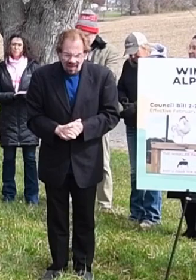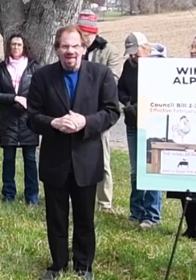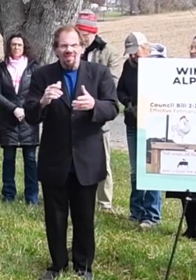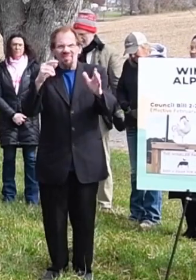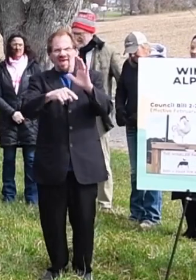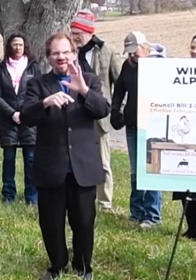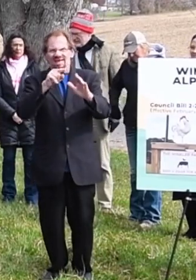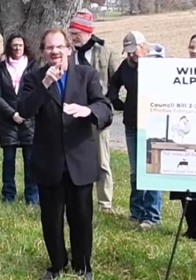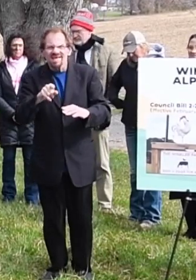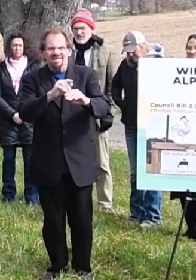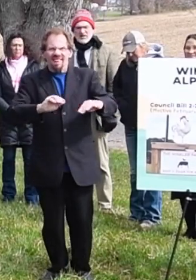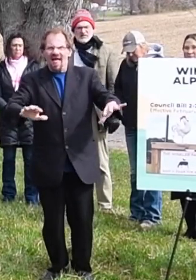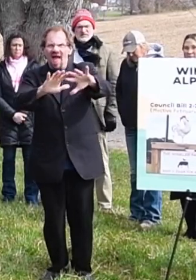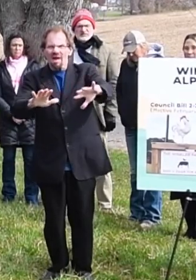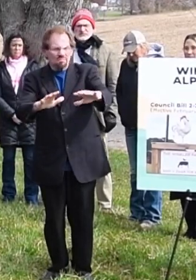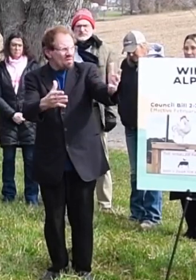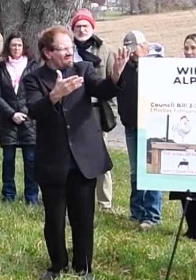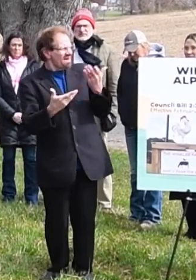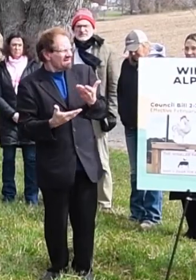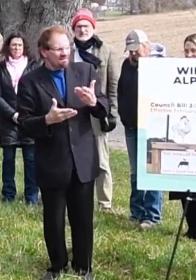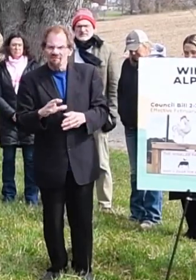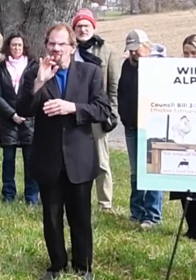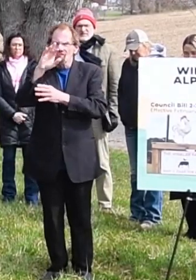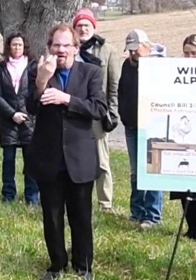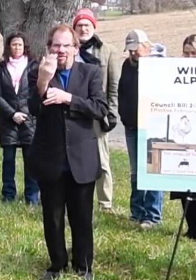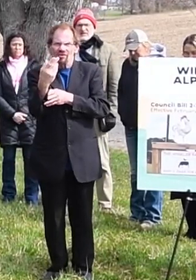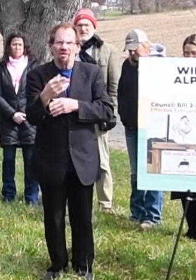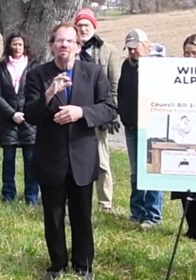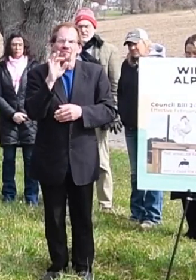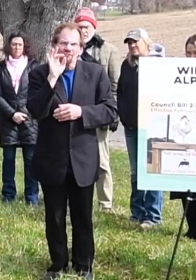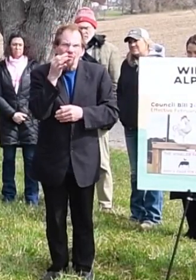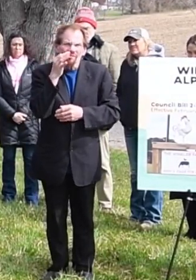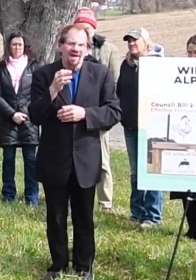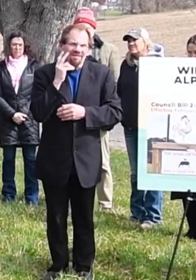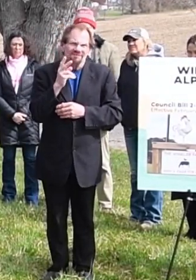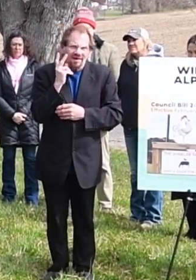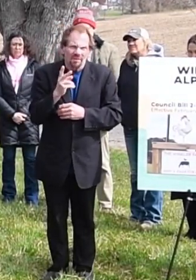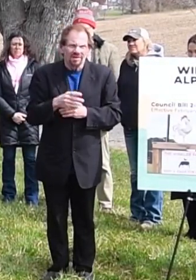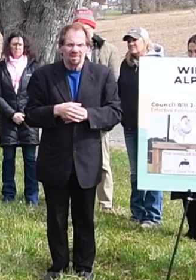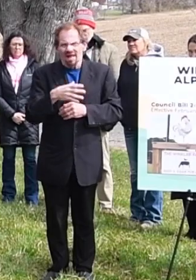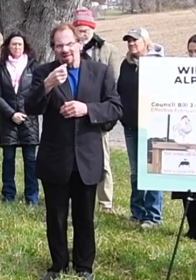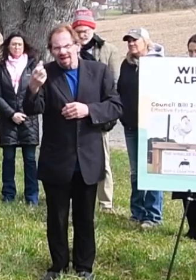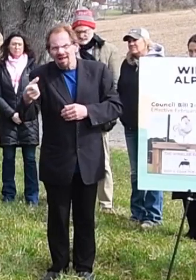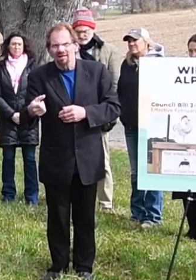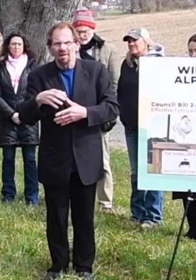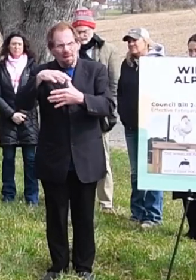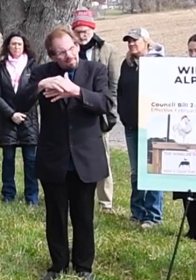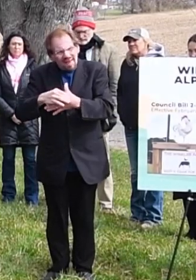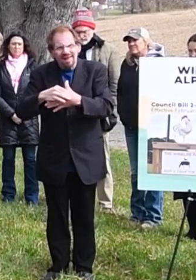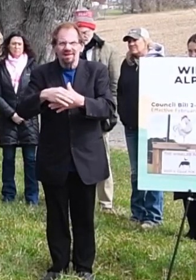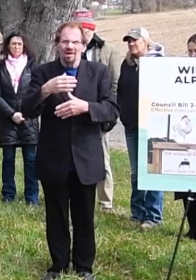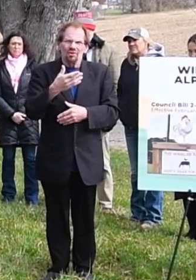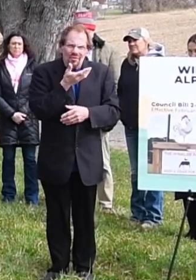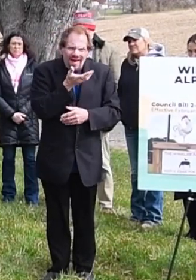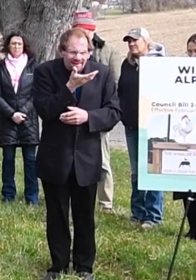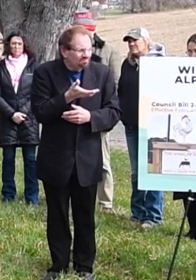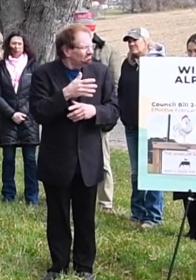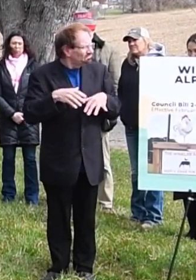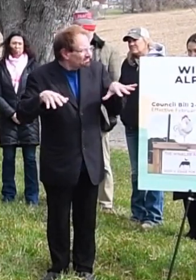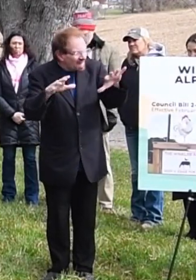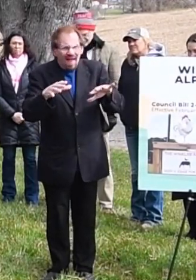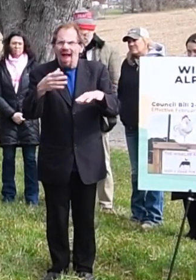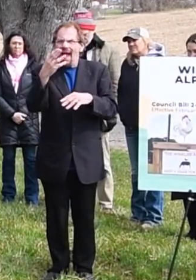This is the land that provides us with our fresh fruits and vegetables, the dairy and protein that fill our plates, the grains, the hay that feed